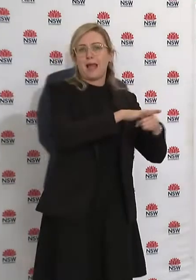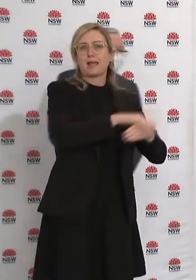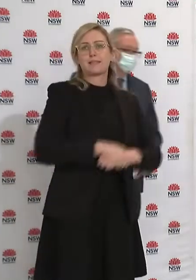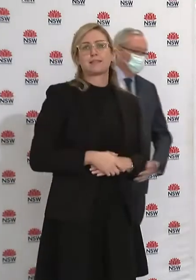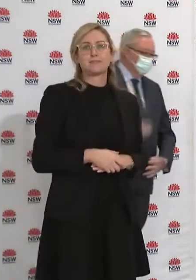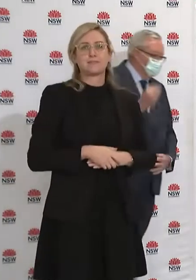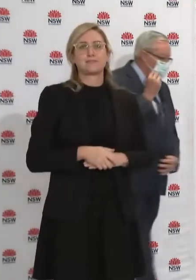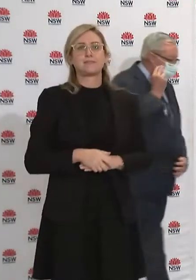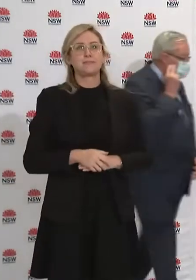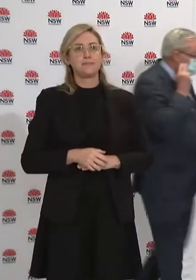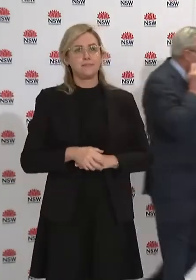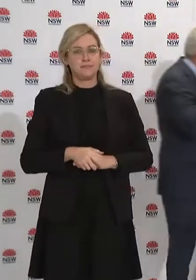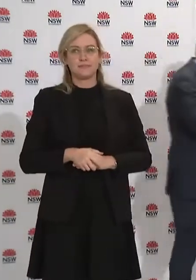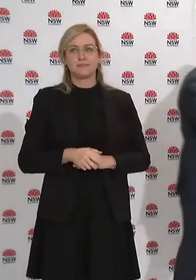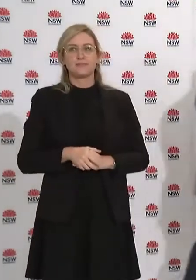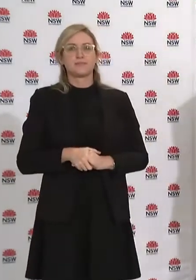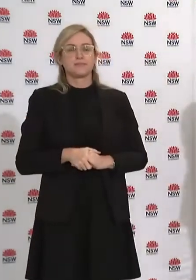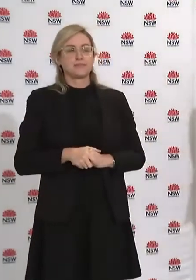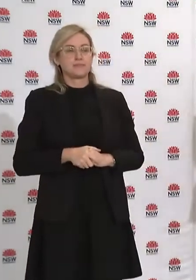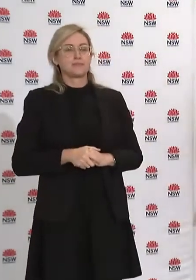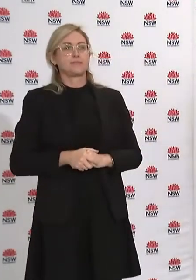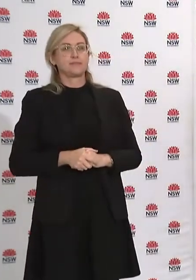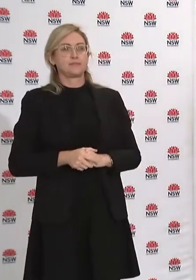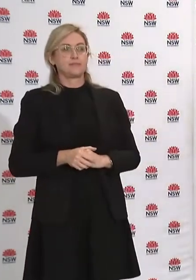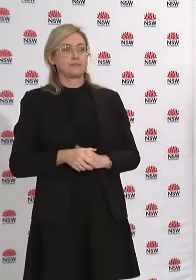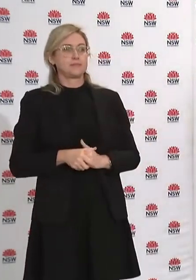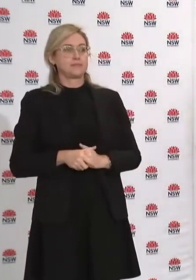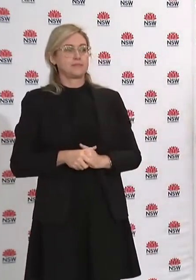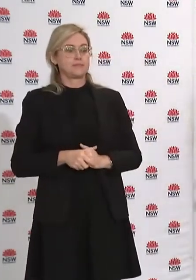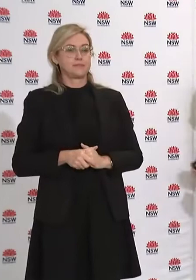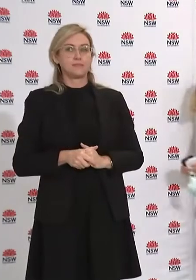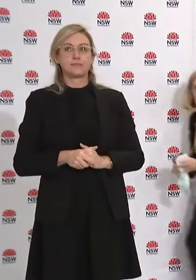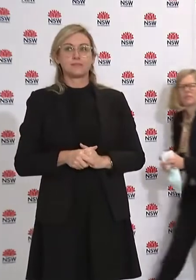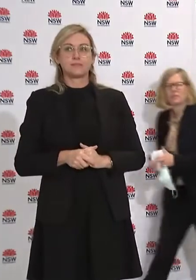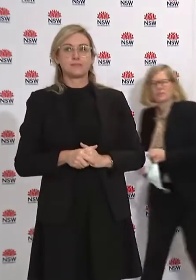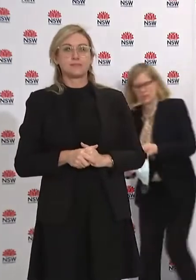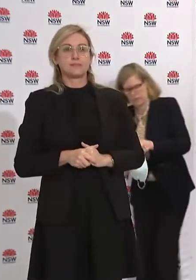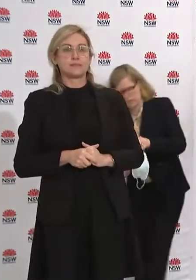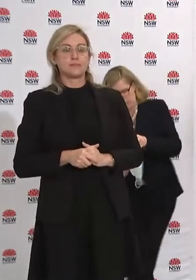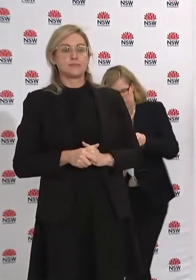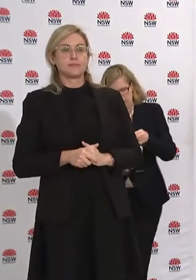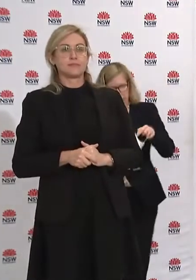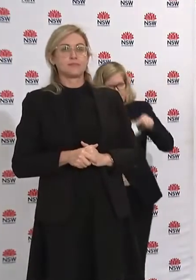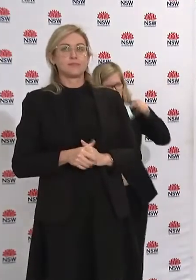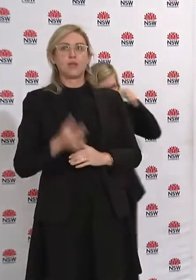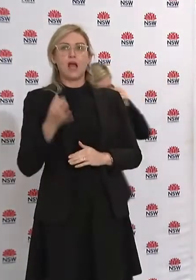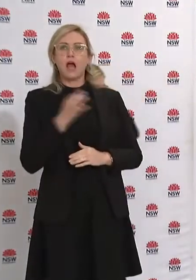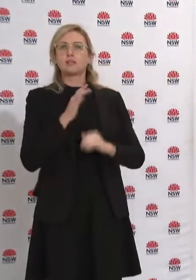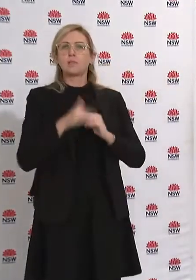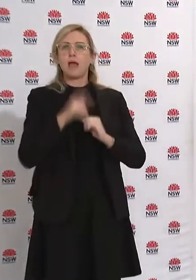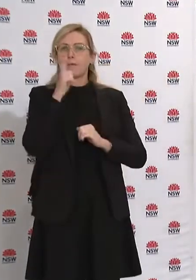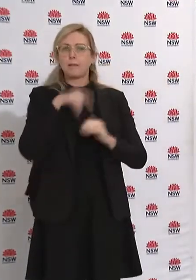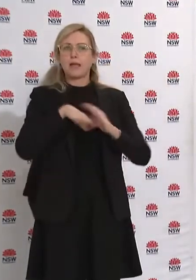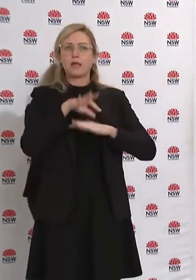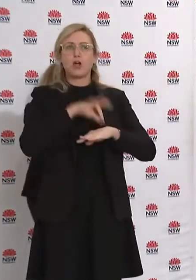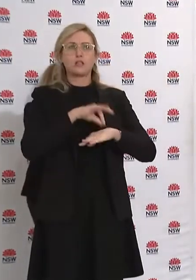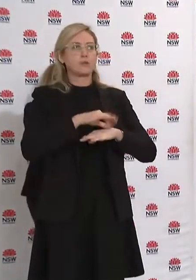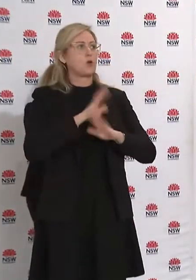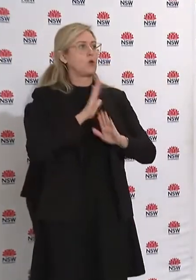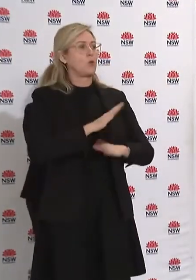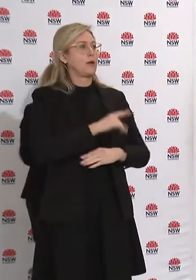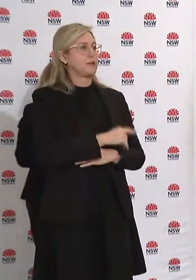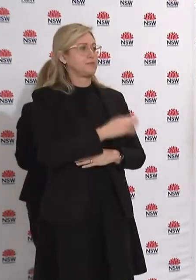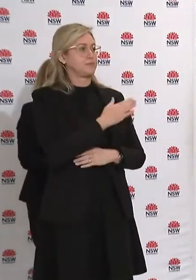please confirm how many children are currently being treated for COVID? And if they have Sorry, can I come to you in a sec? Can I just go to Charlotte first? Two